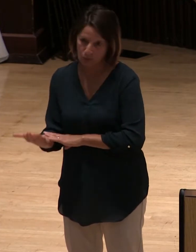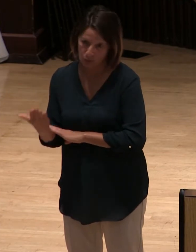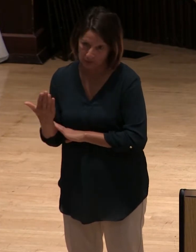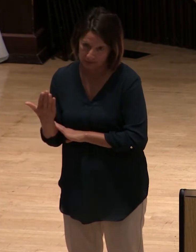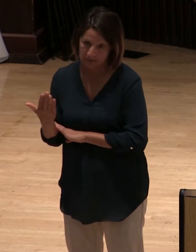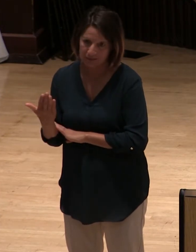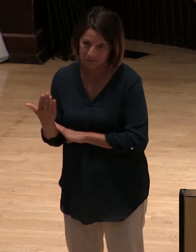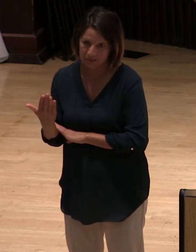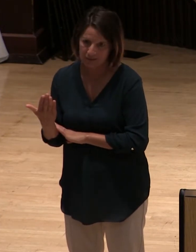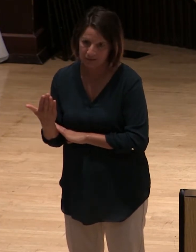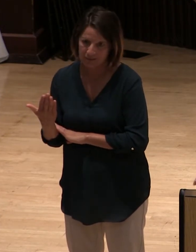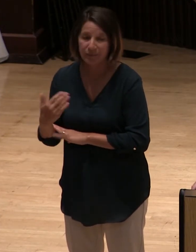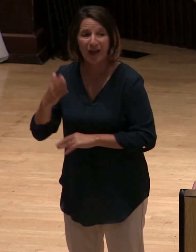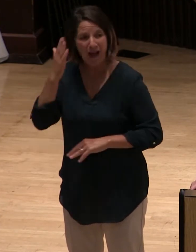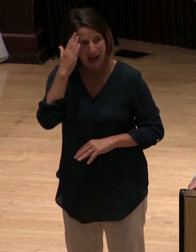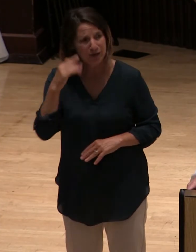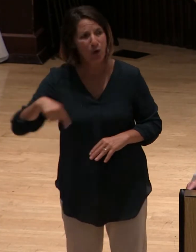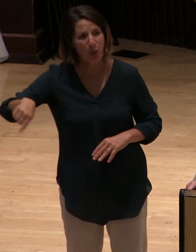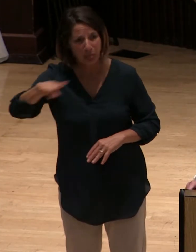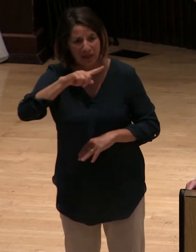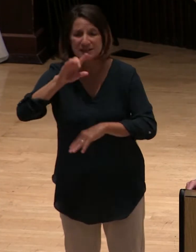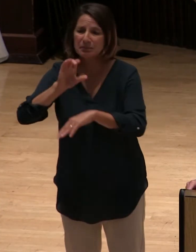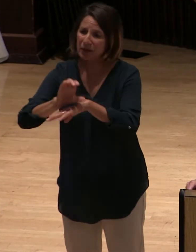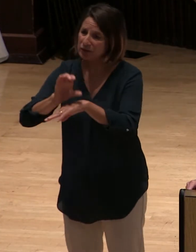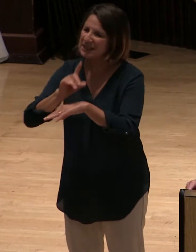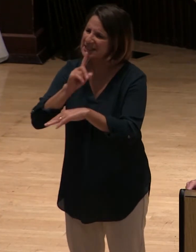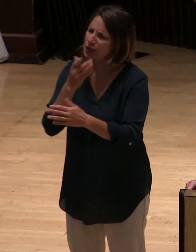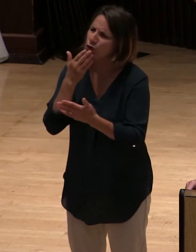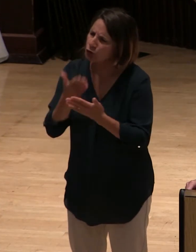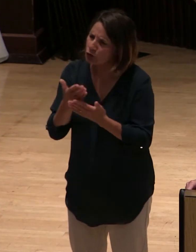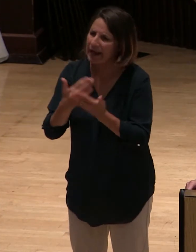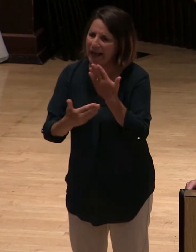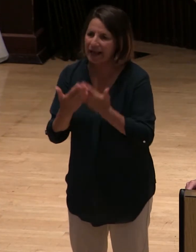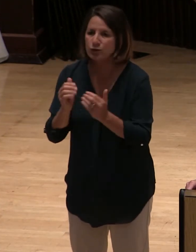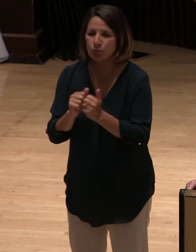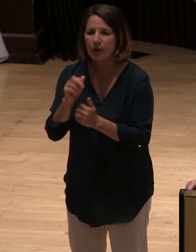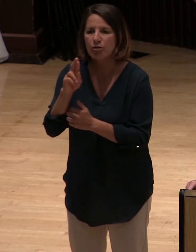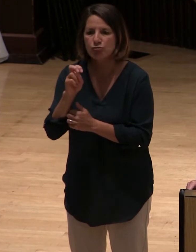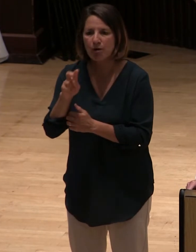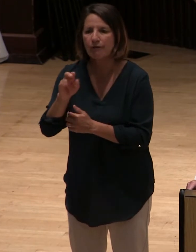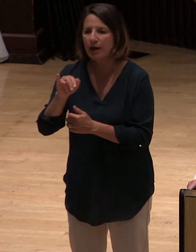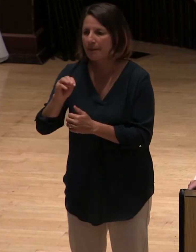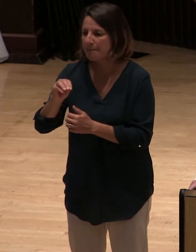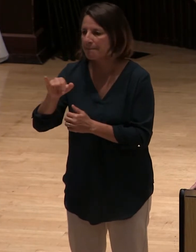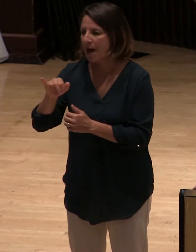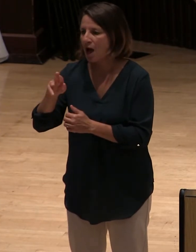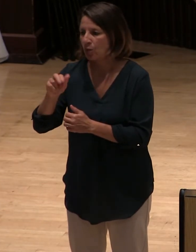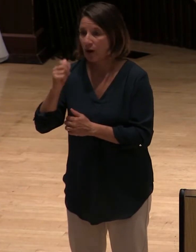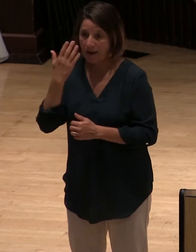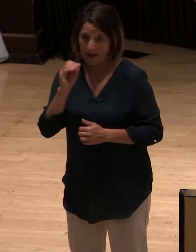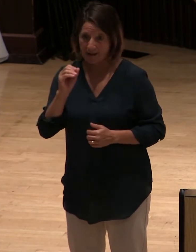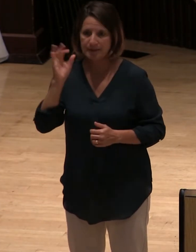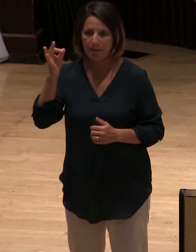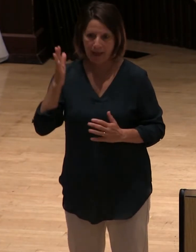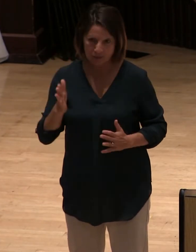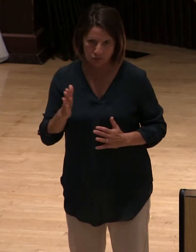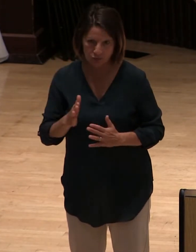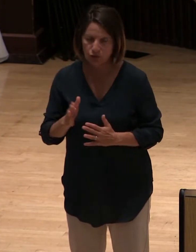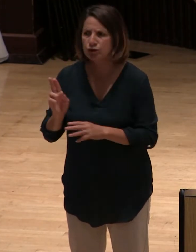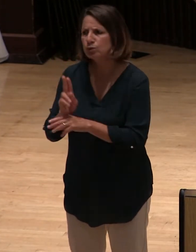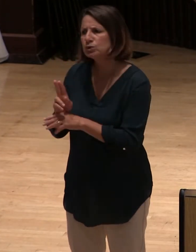I know that this parish is in good hands with Reverend Myra as pastor. God is using her to open our hearts in new